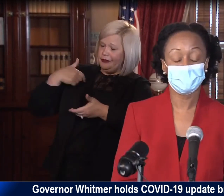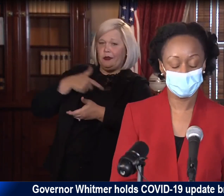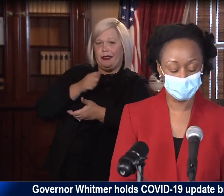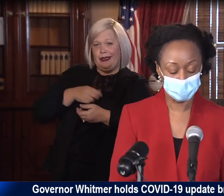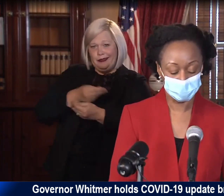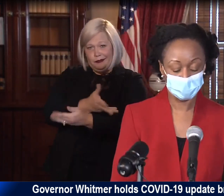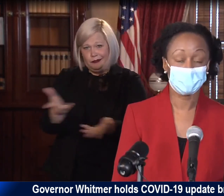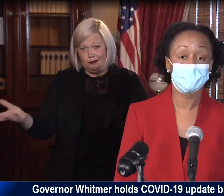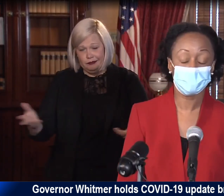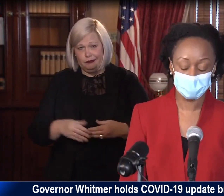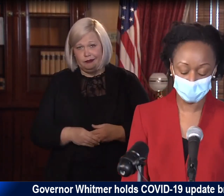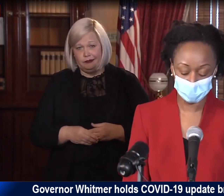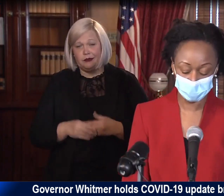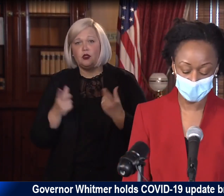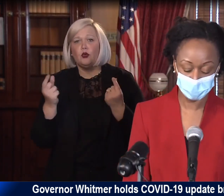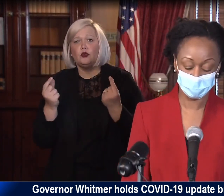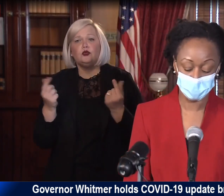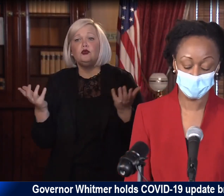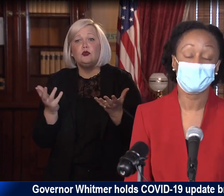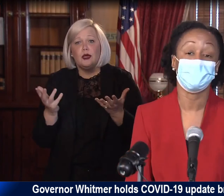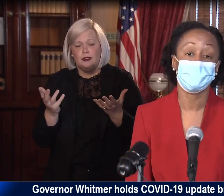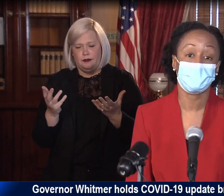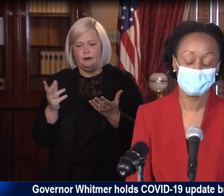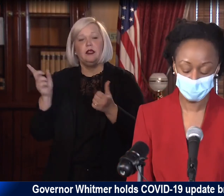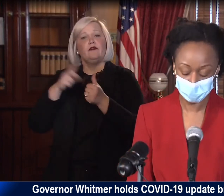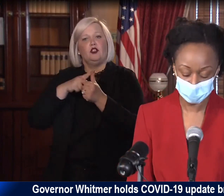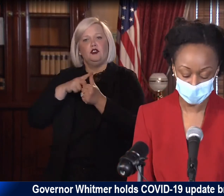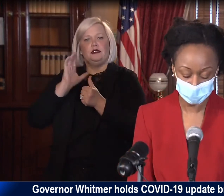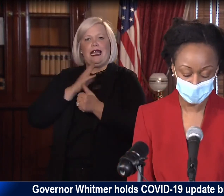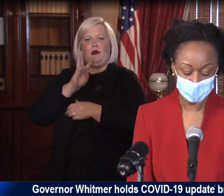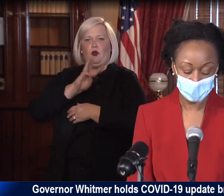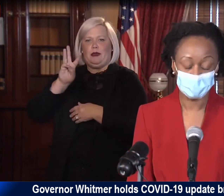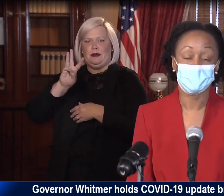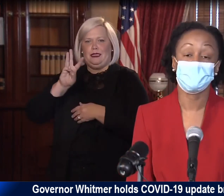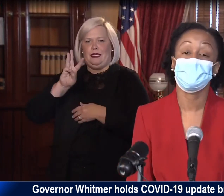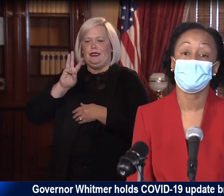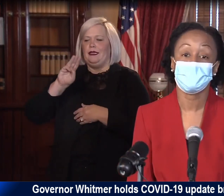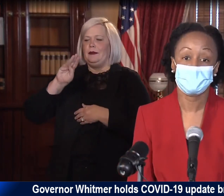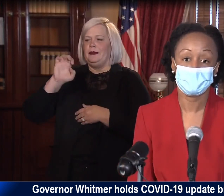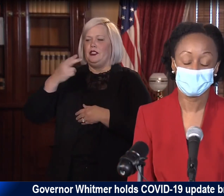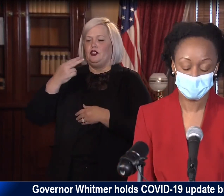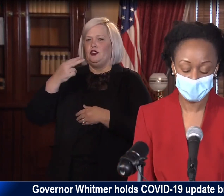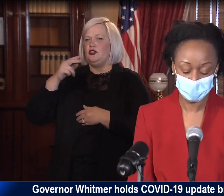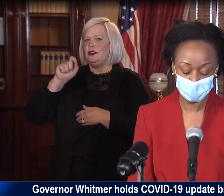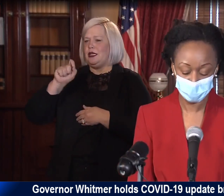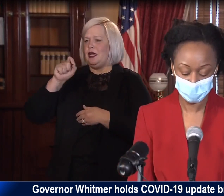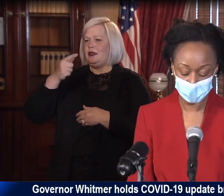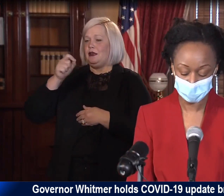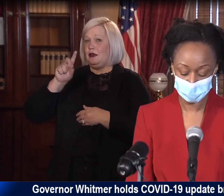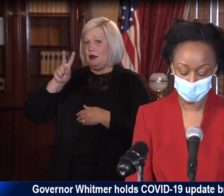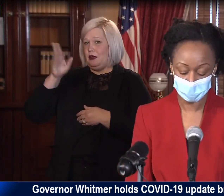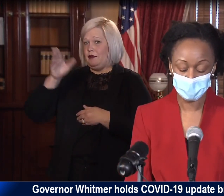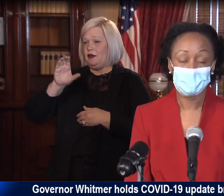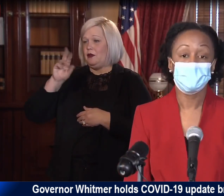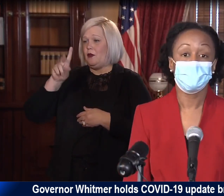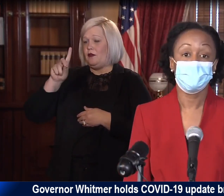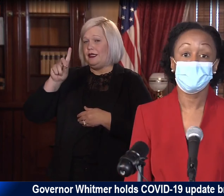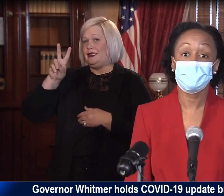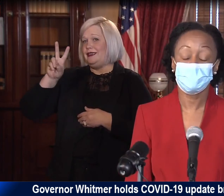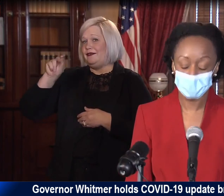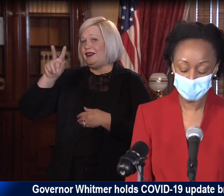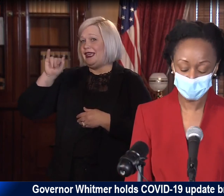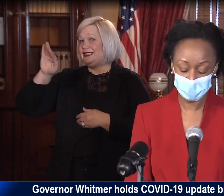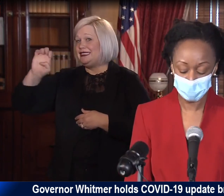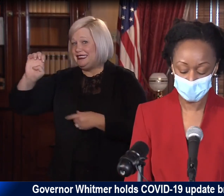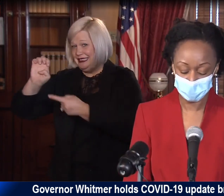So what should you do? First, you should check the Michigan Health Department website at michigan.gov/COVID vaccine.